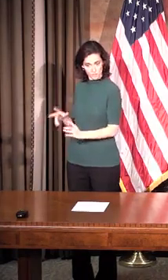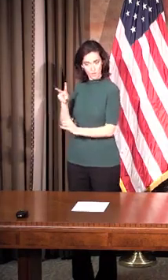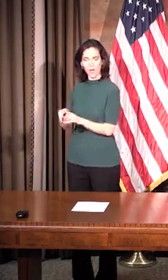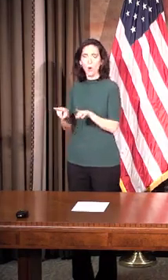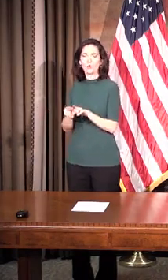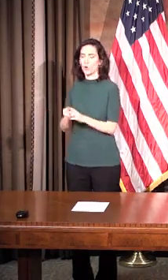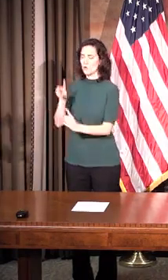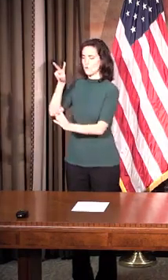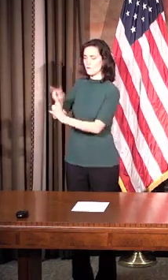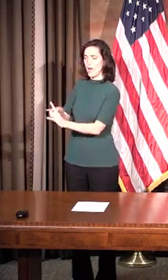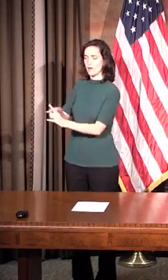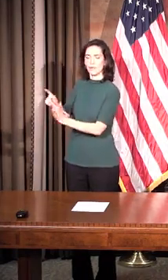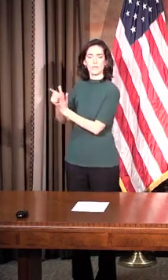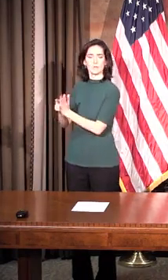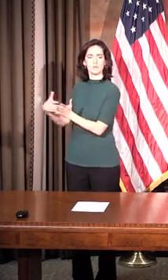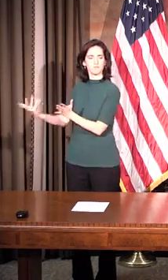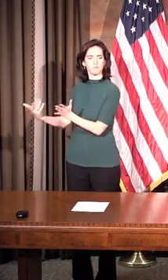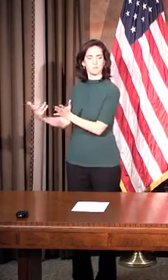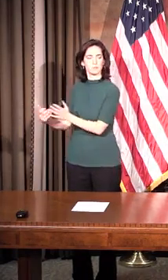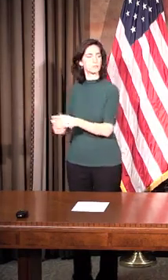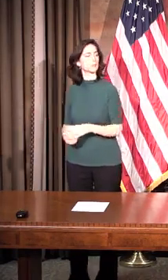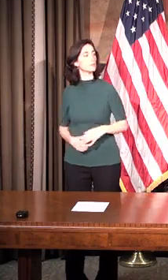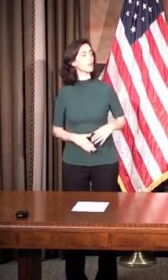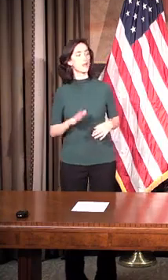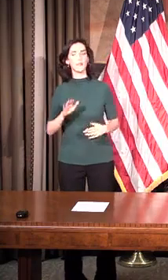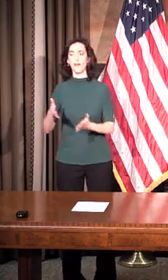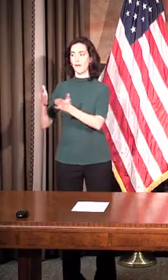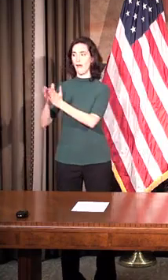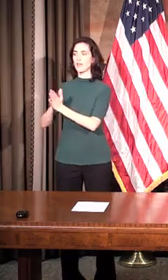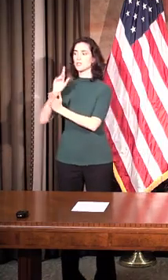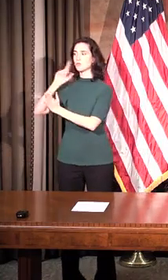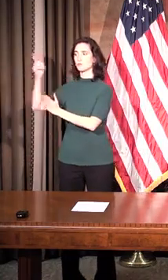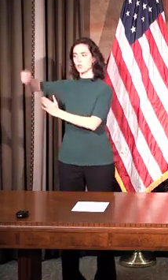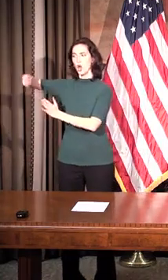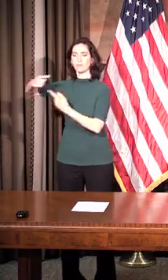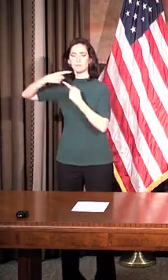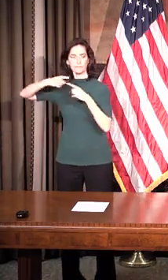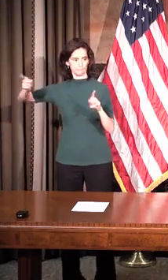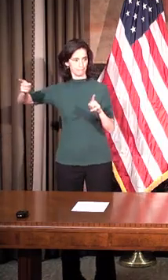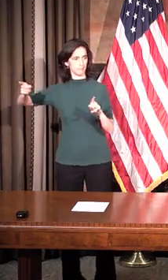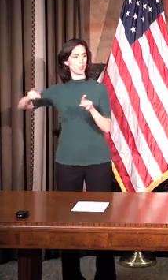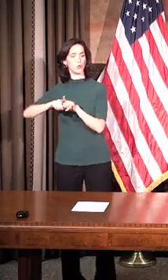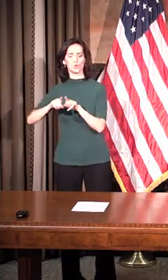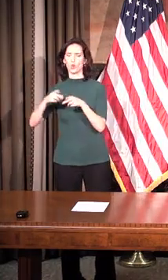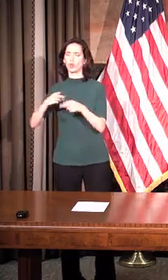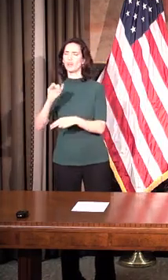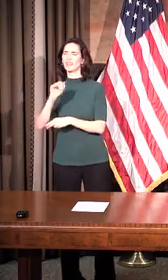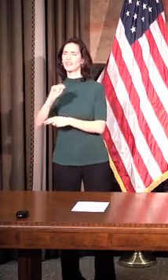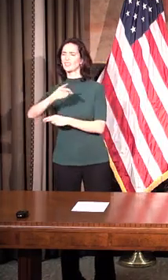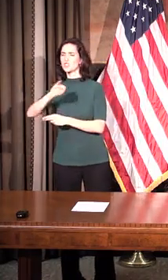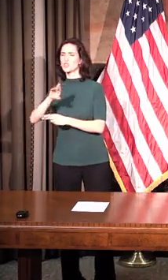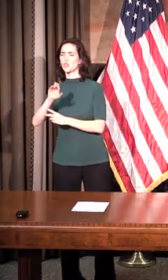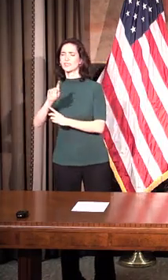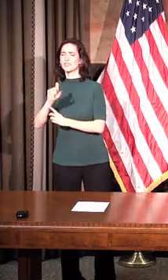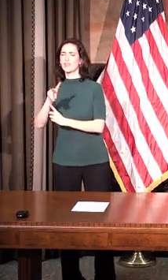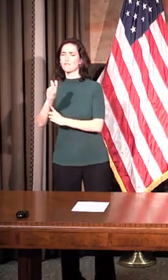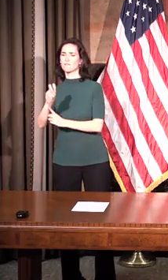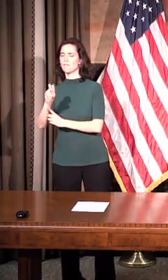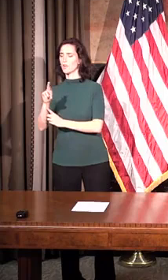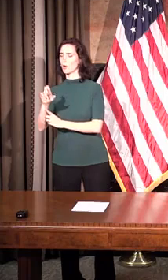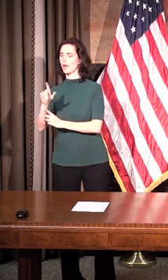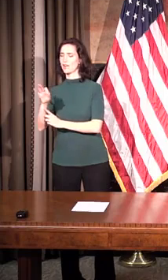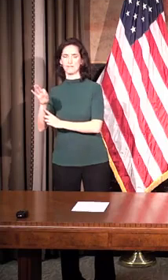making? It's a petition for declaratory judgment and injunctive relief. I can't tell you if it's been